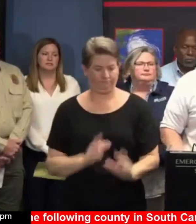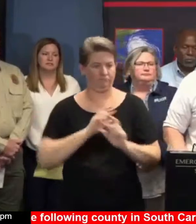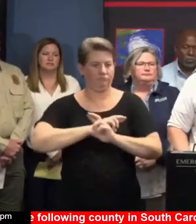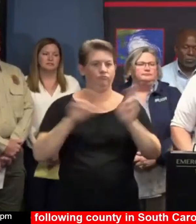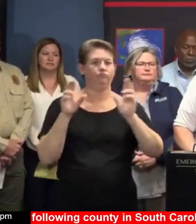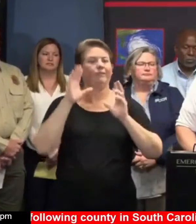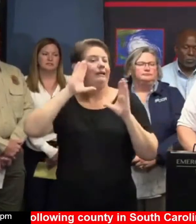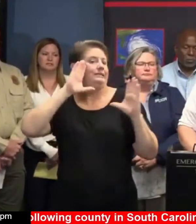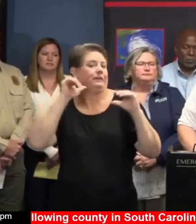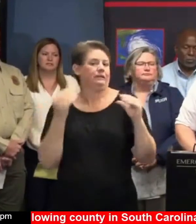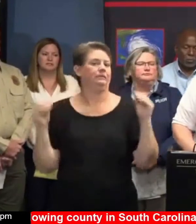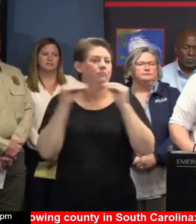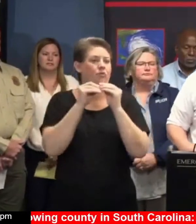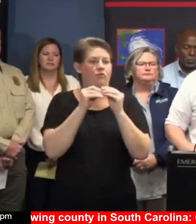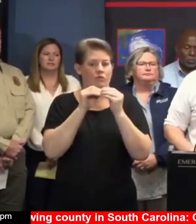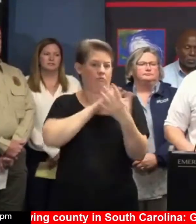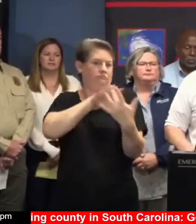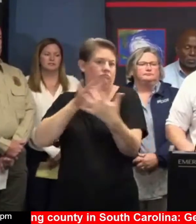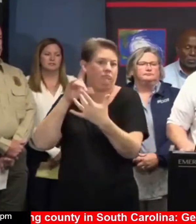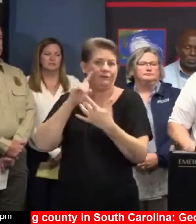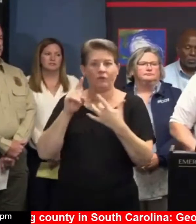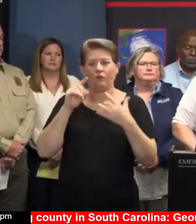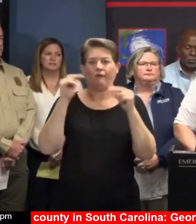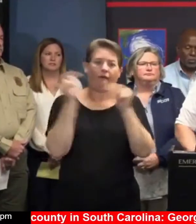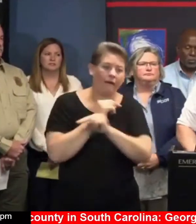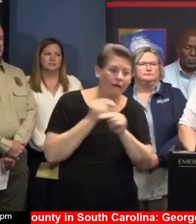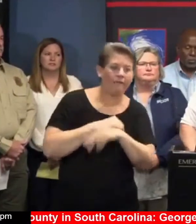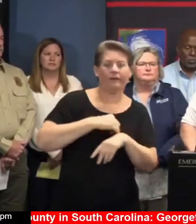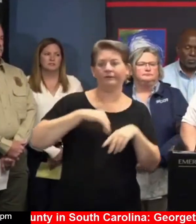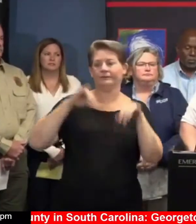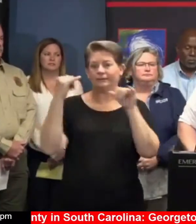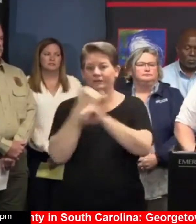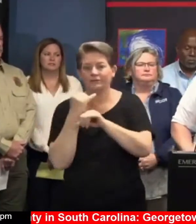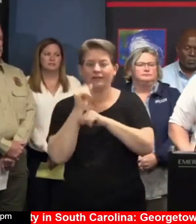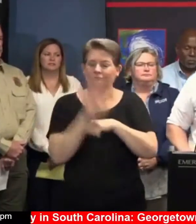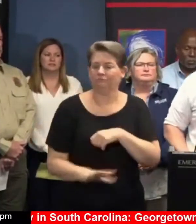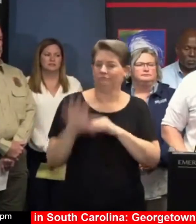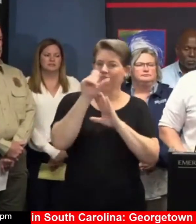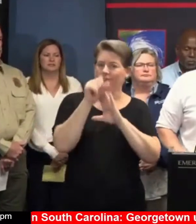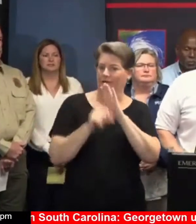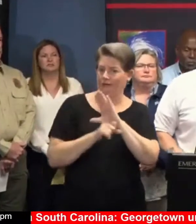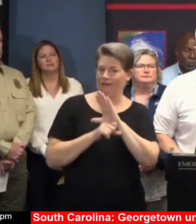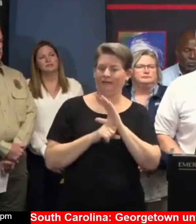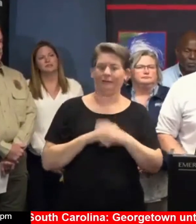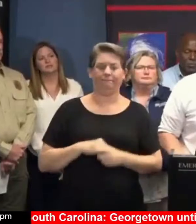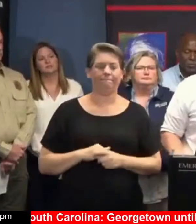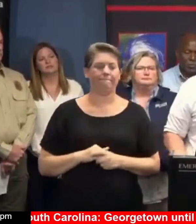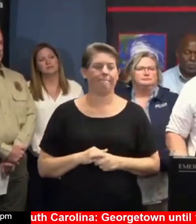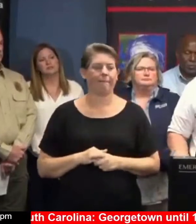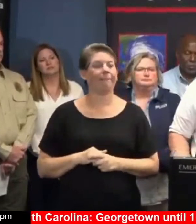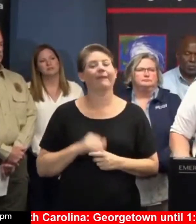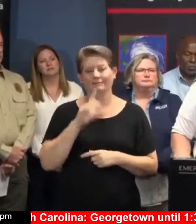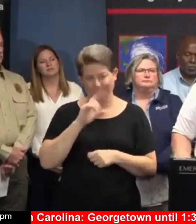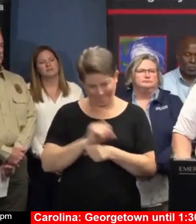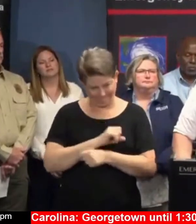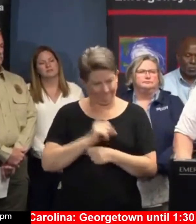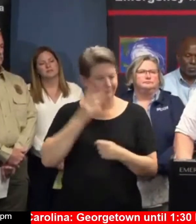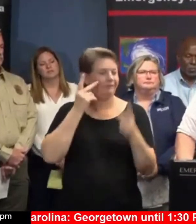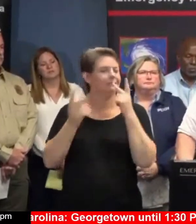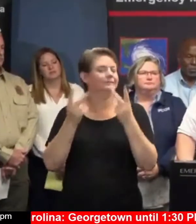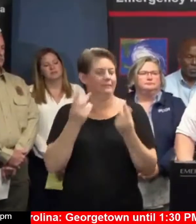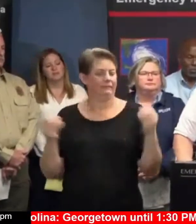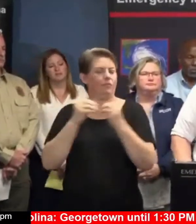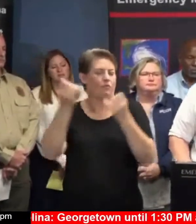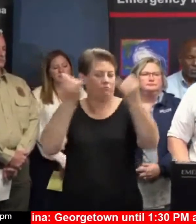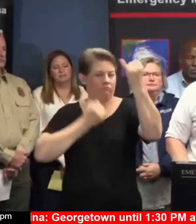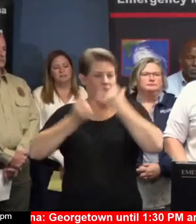for service on U.S. highways, interstates, and other highways throughout the state. We have, in fact, seen an uptick in calls